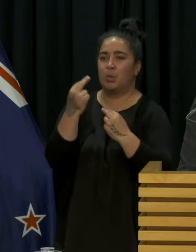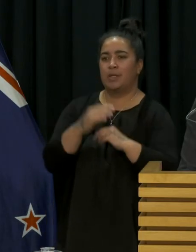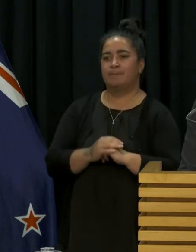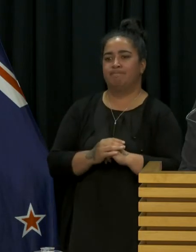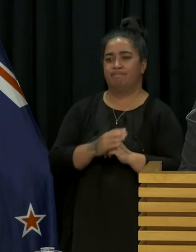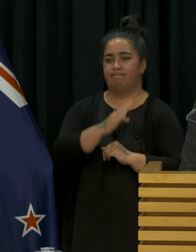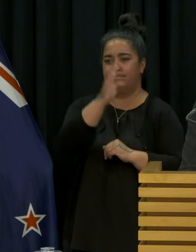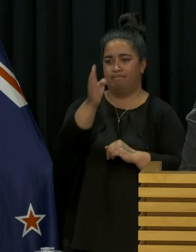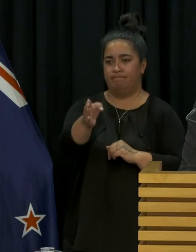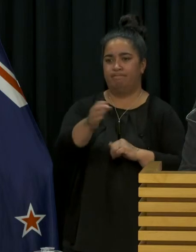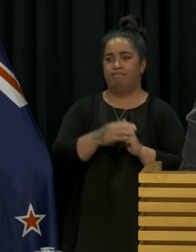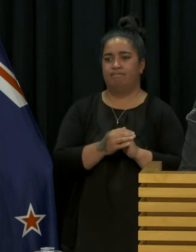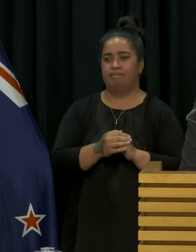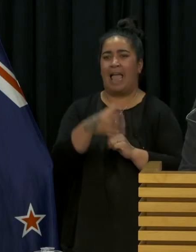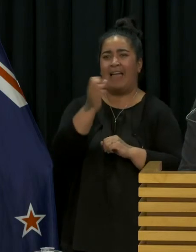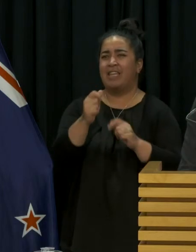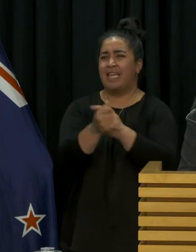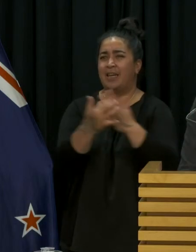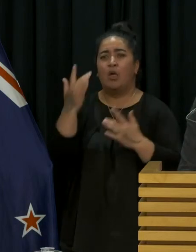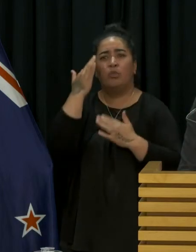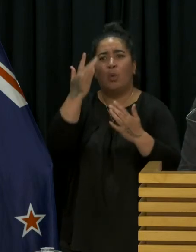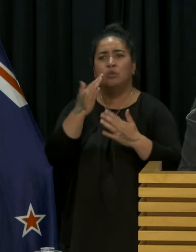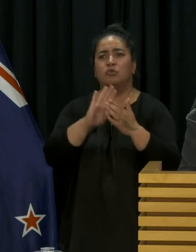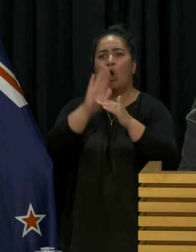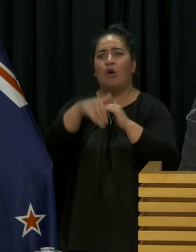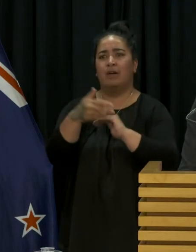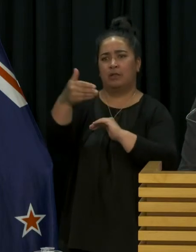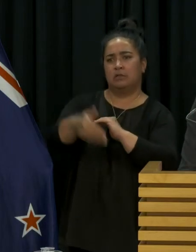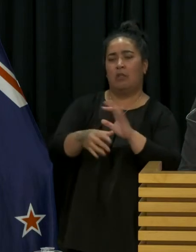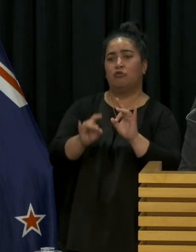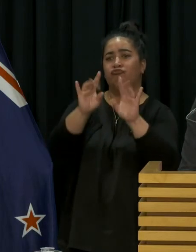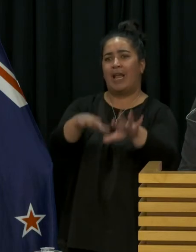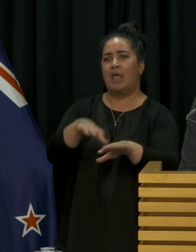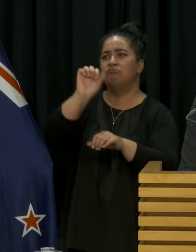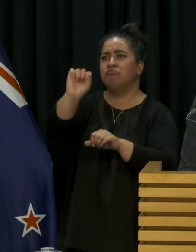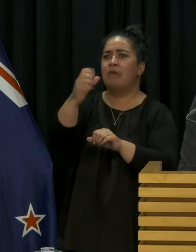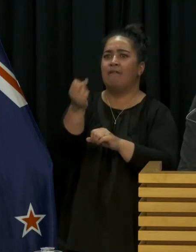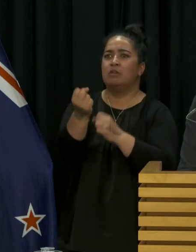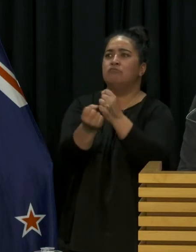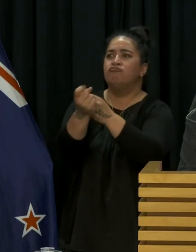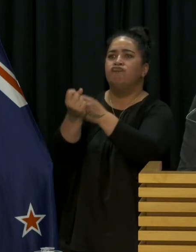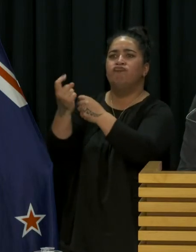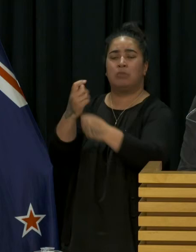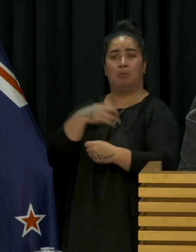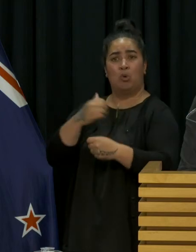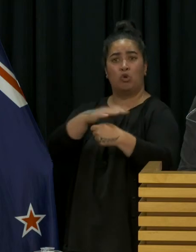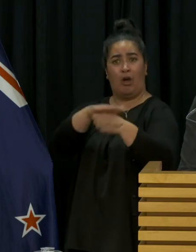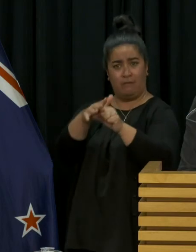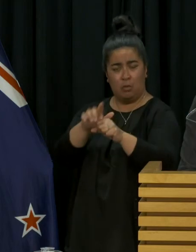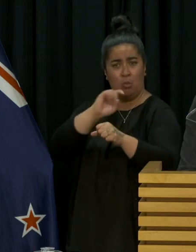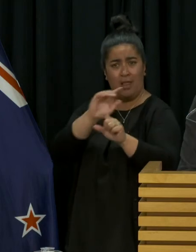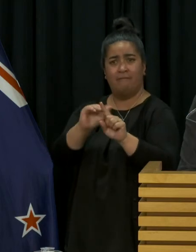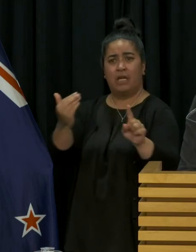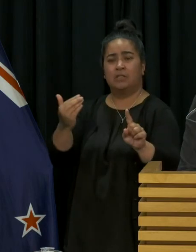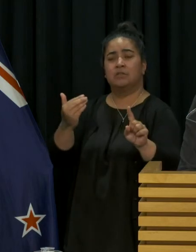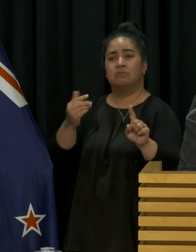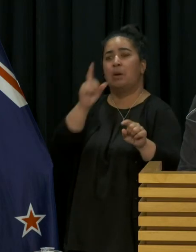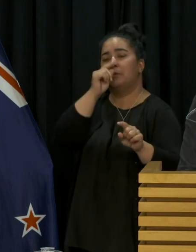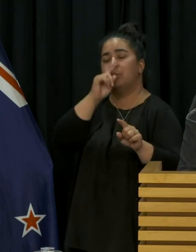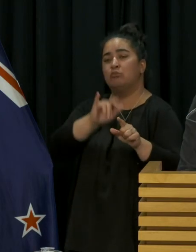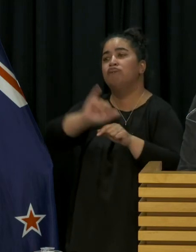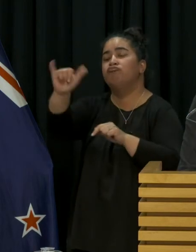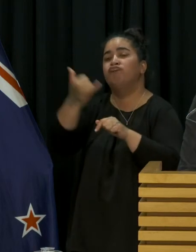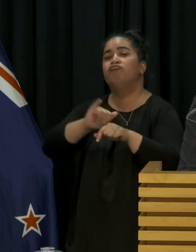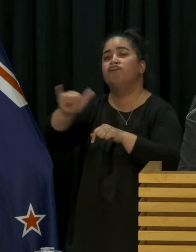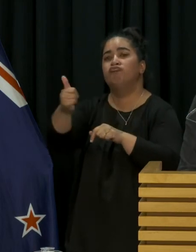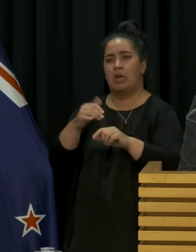any thoughts on the latest cluster in South Australia and whether that affects the trans-Tasman bubble, and whether you have any update on what your discussions